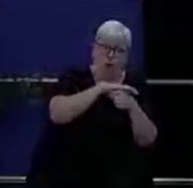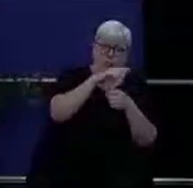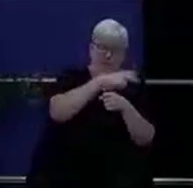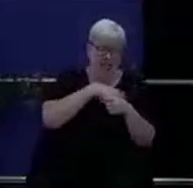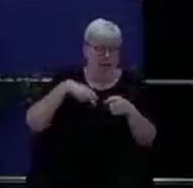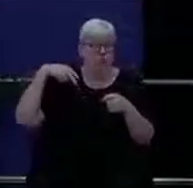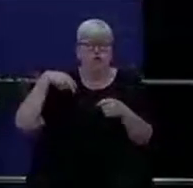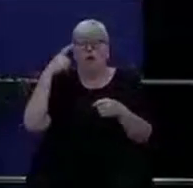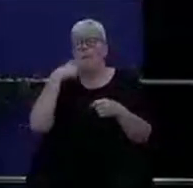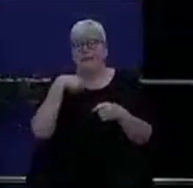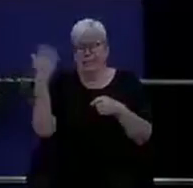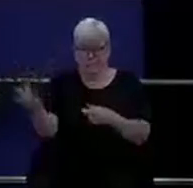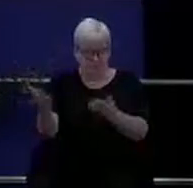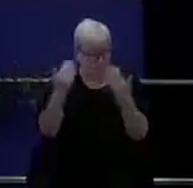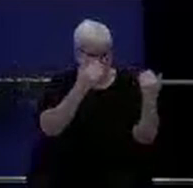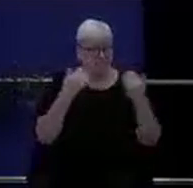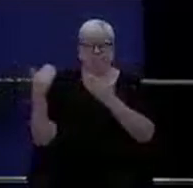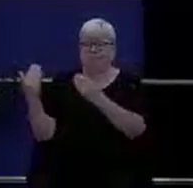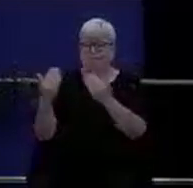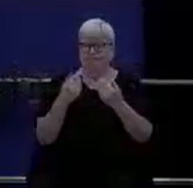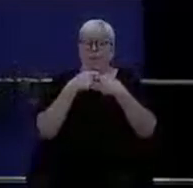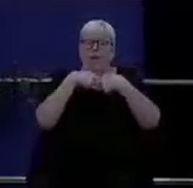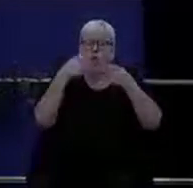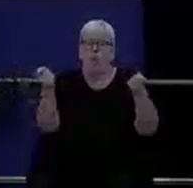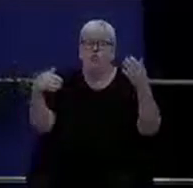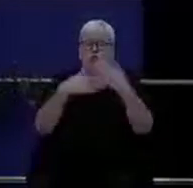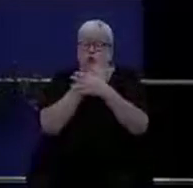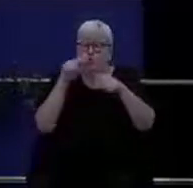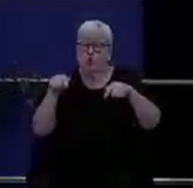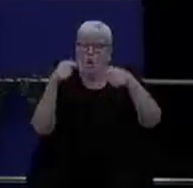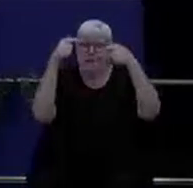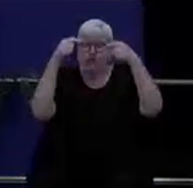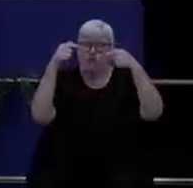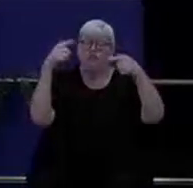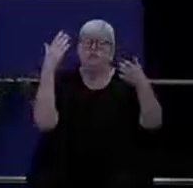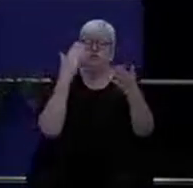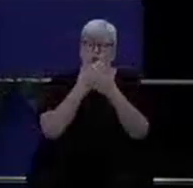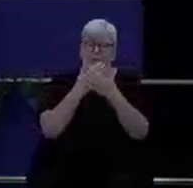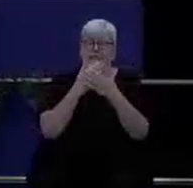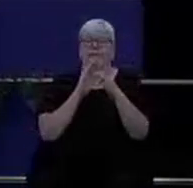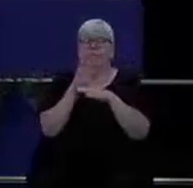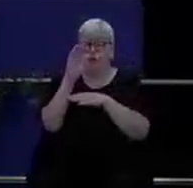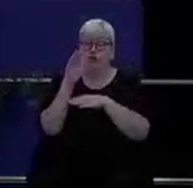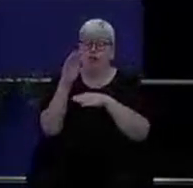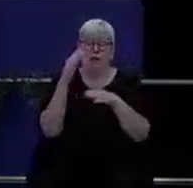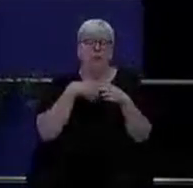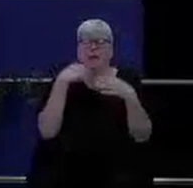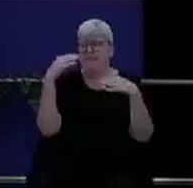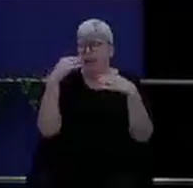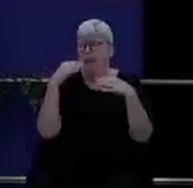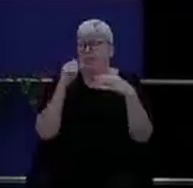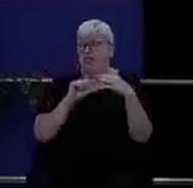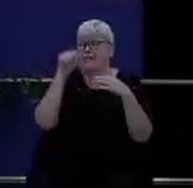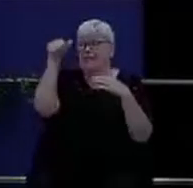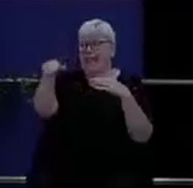councils, please do send them our way. We will be launching our new competition in the immediate future. There are flyers next